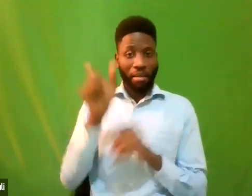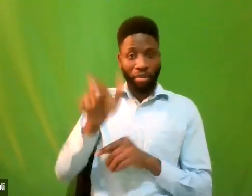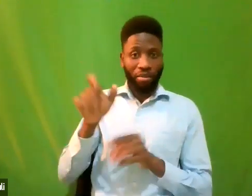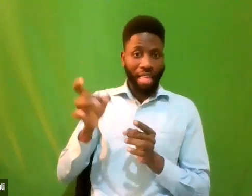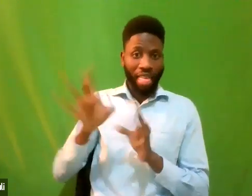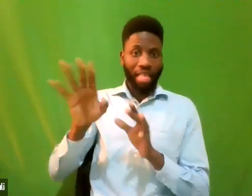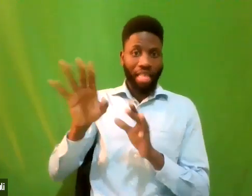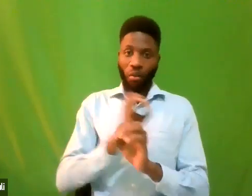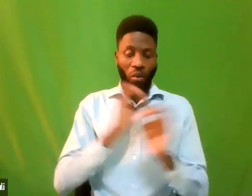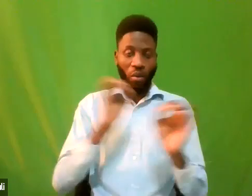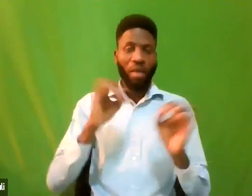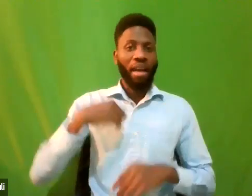I remember during the BBI.